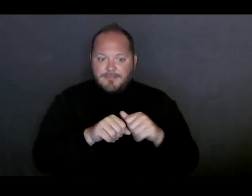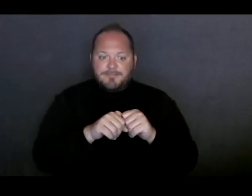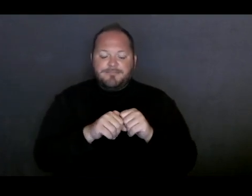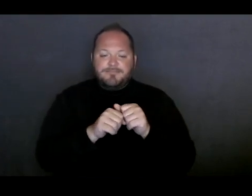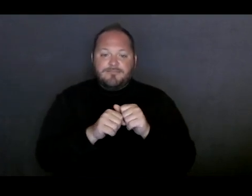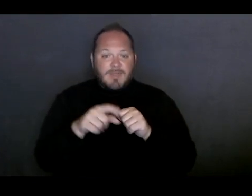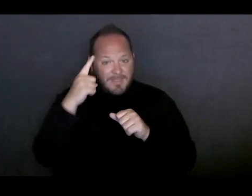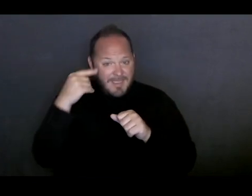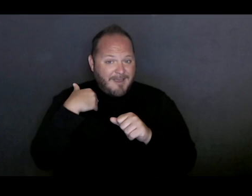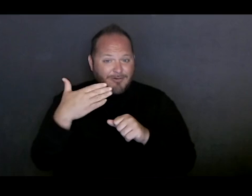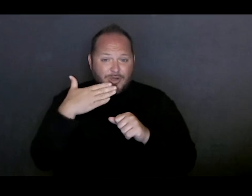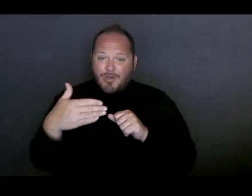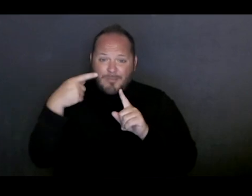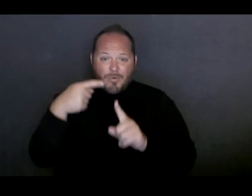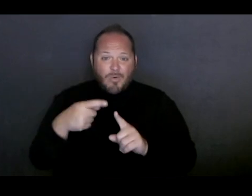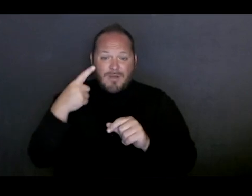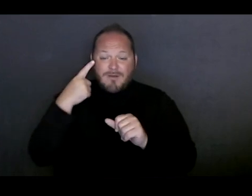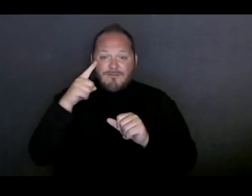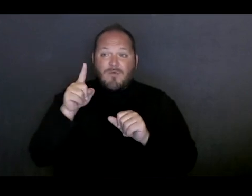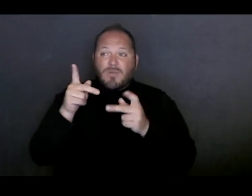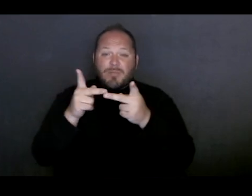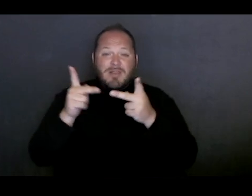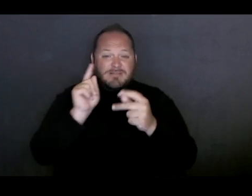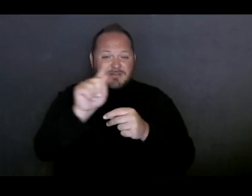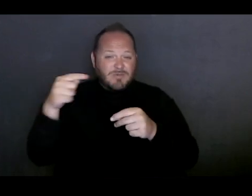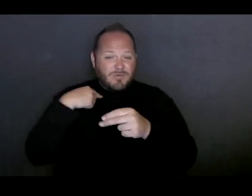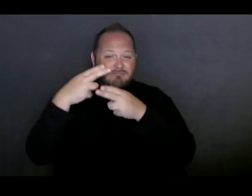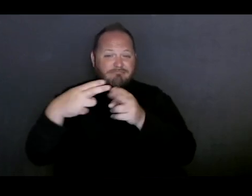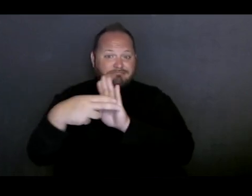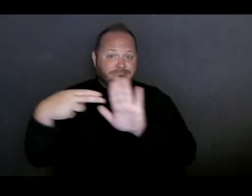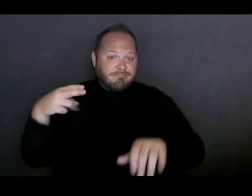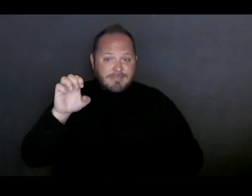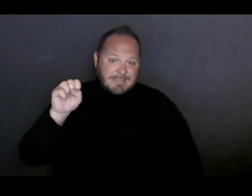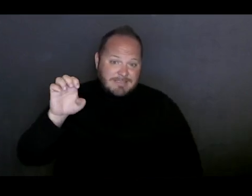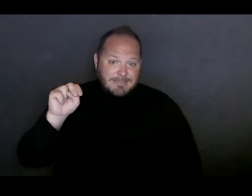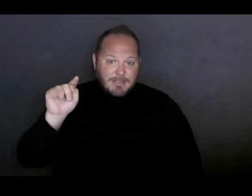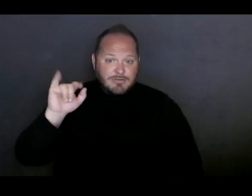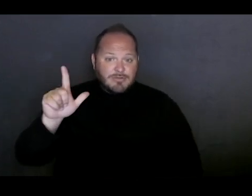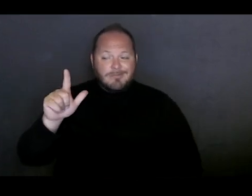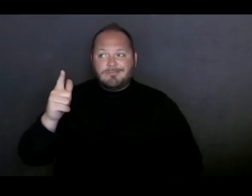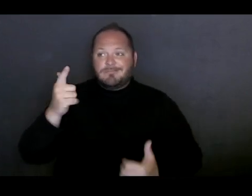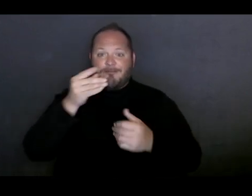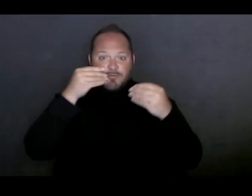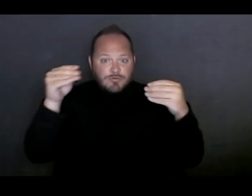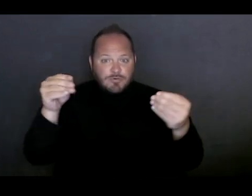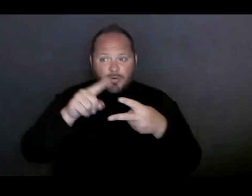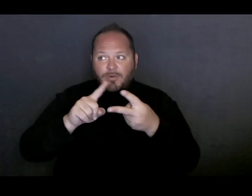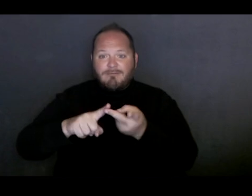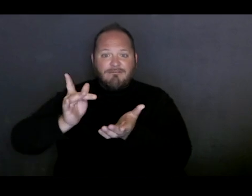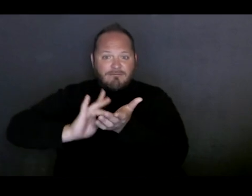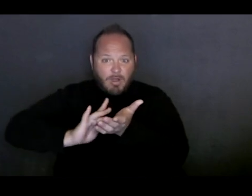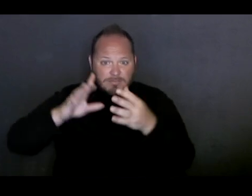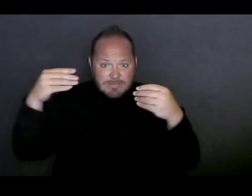pharmacies. Those are places that everybody needs to have access to, that everybody needs to feel safe to be in our society. And